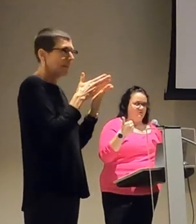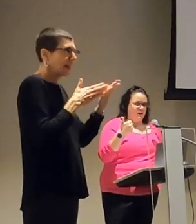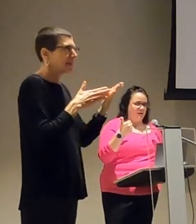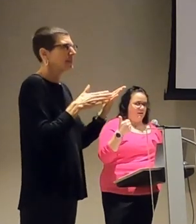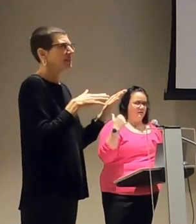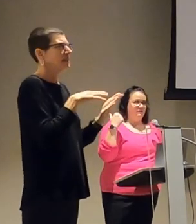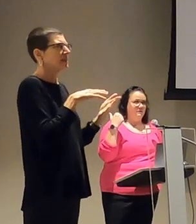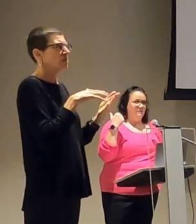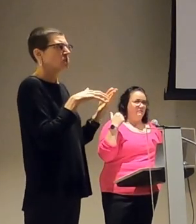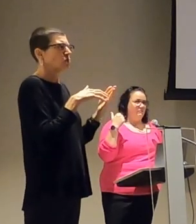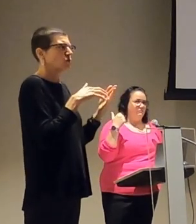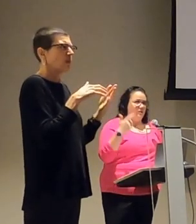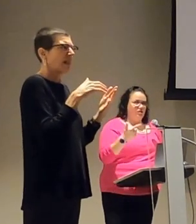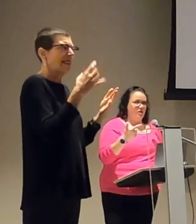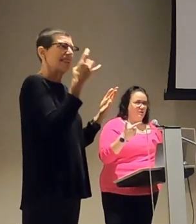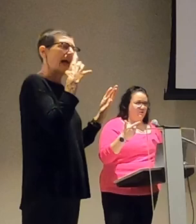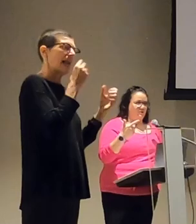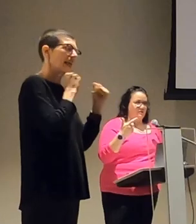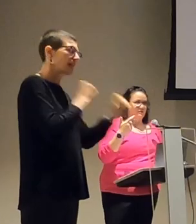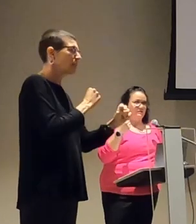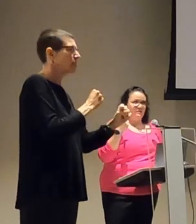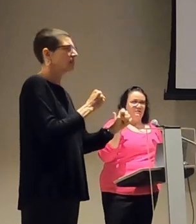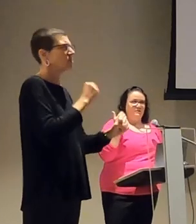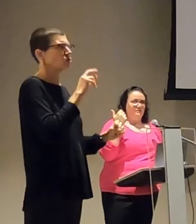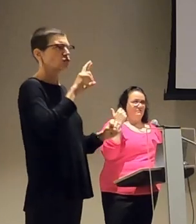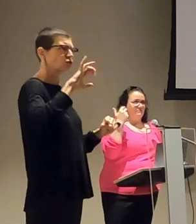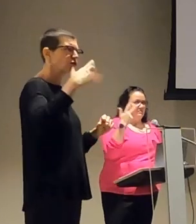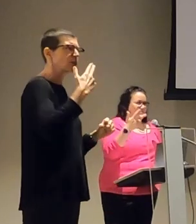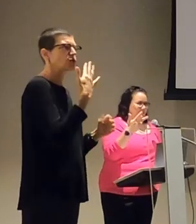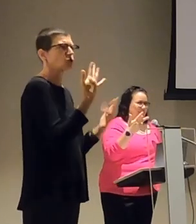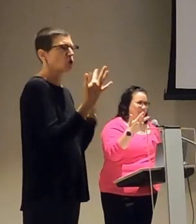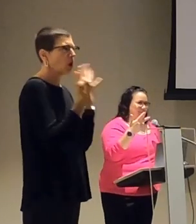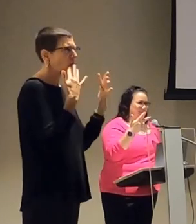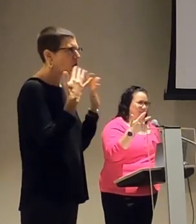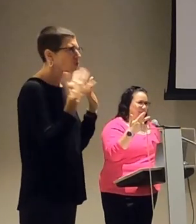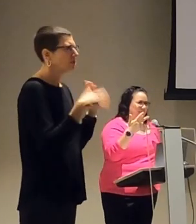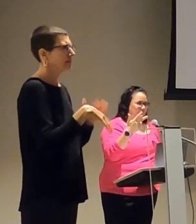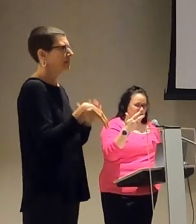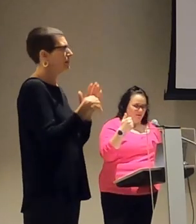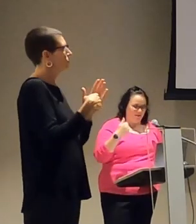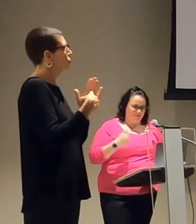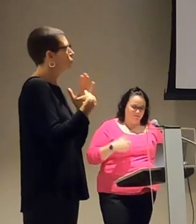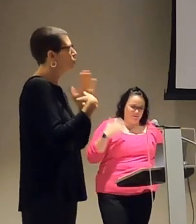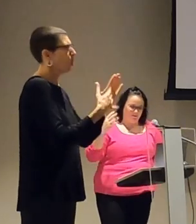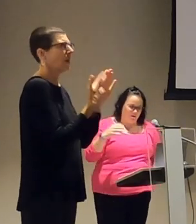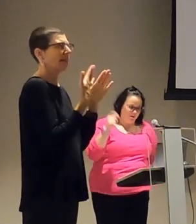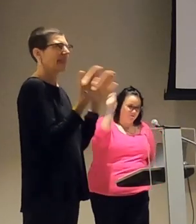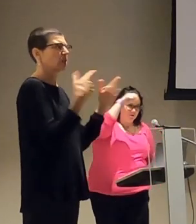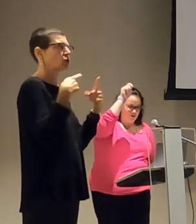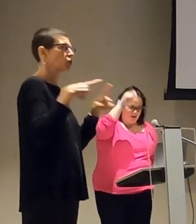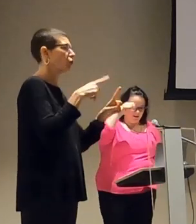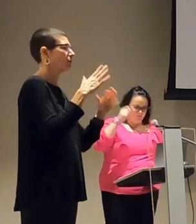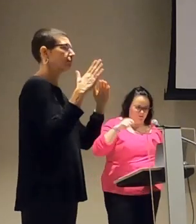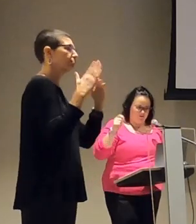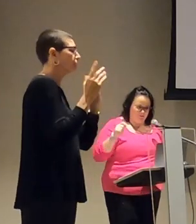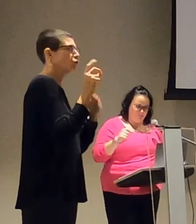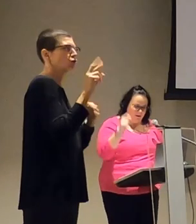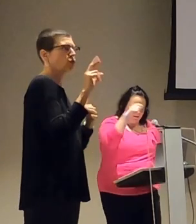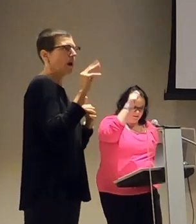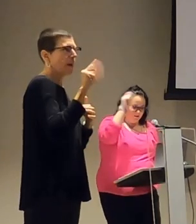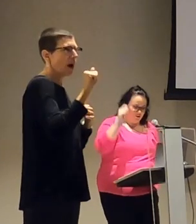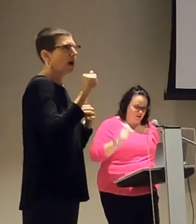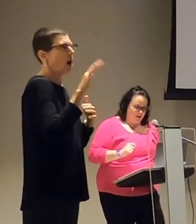harsh lighting, rich colors, depicting things at the height of drama. So all of